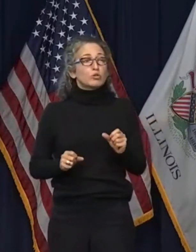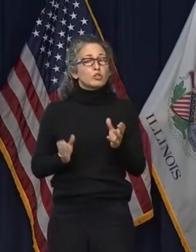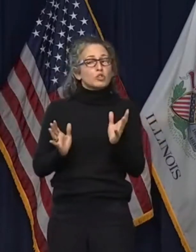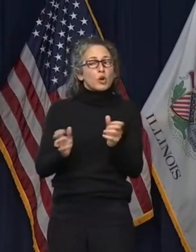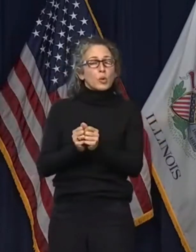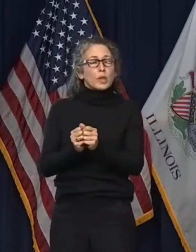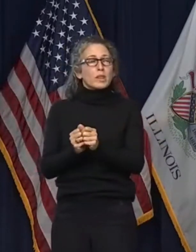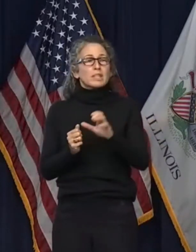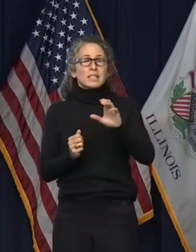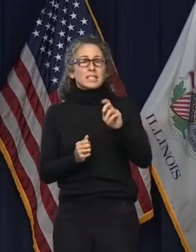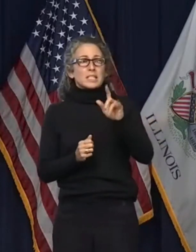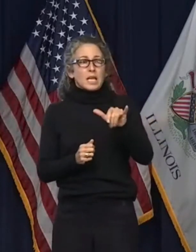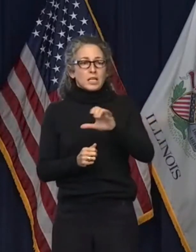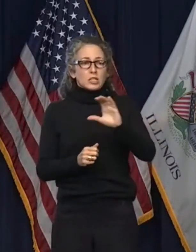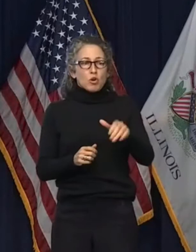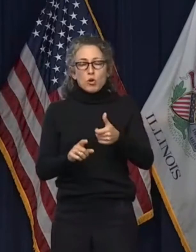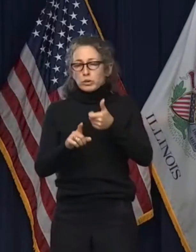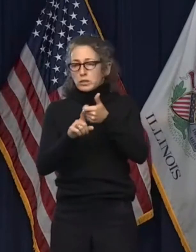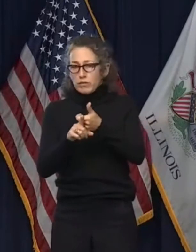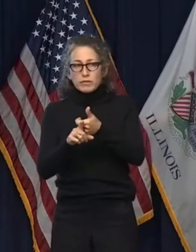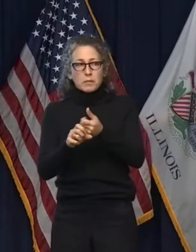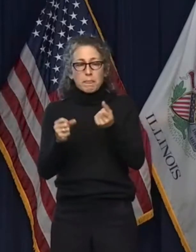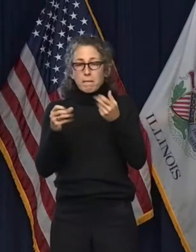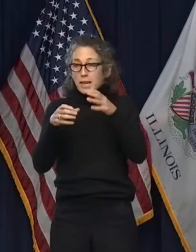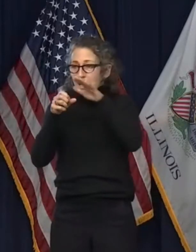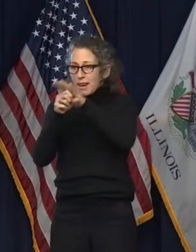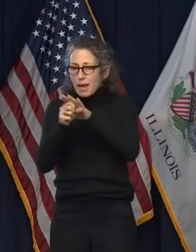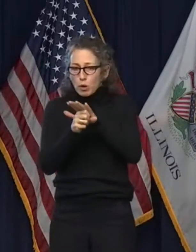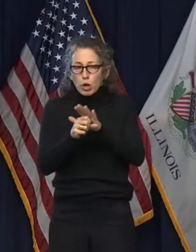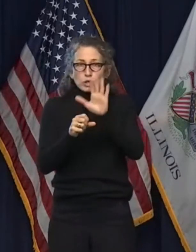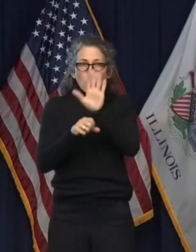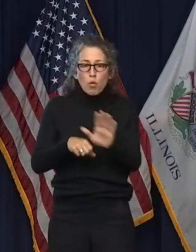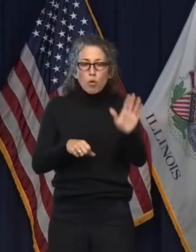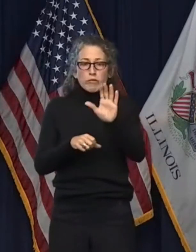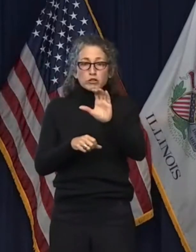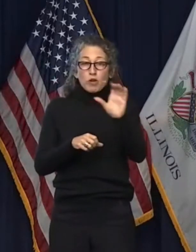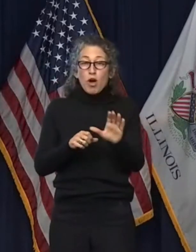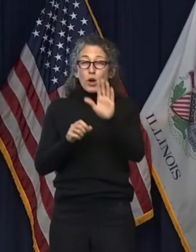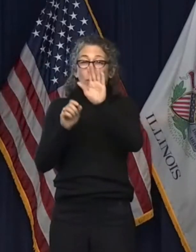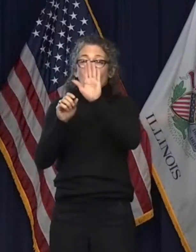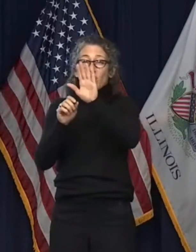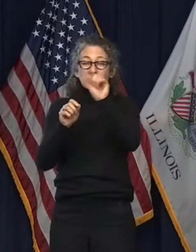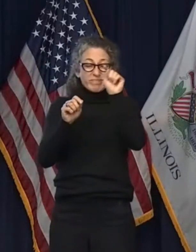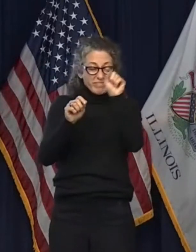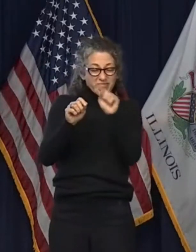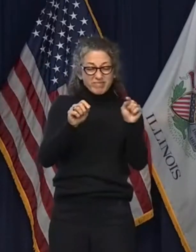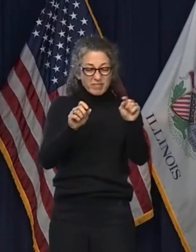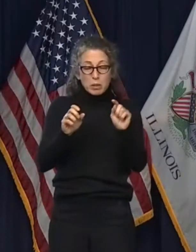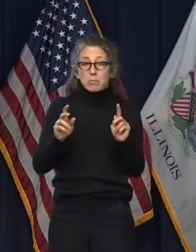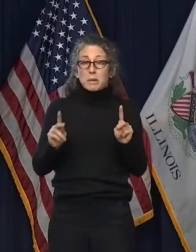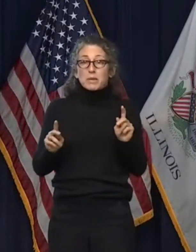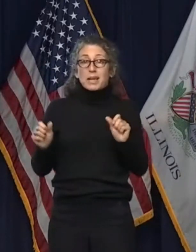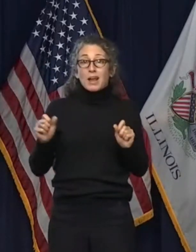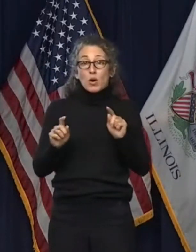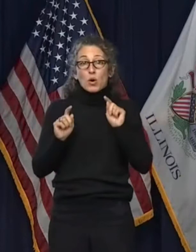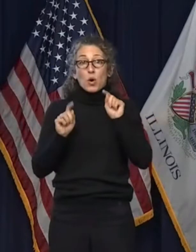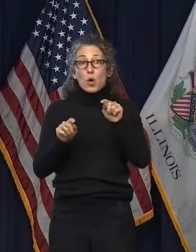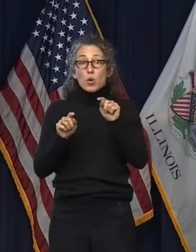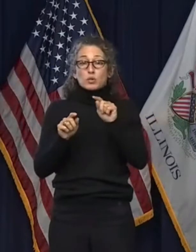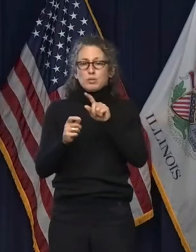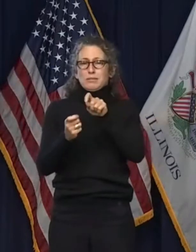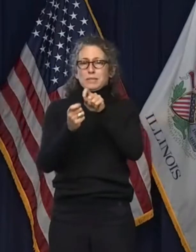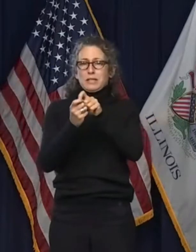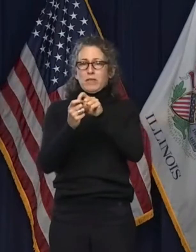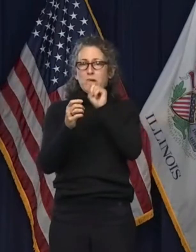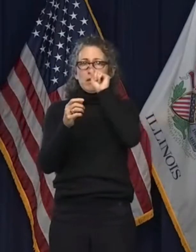so many neighborhoods and places in the city of Chicago where someone could go, and I know that those decisions